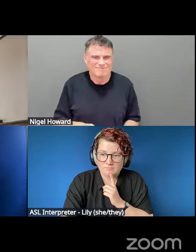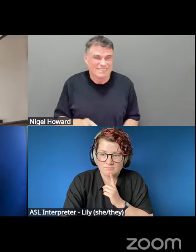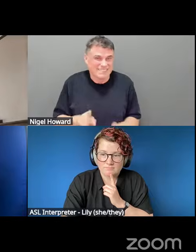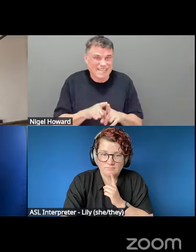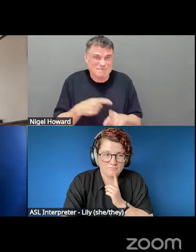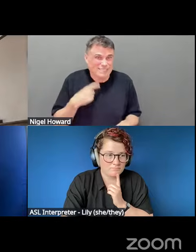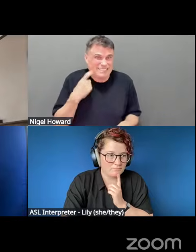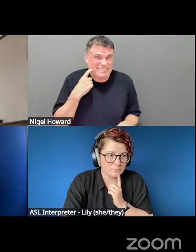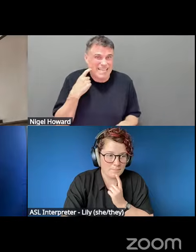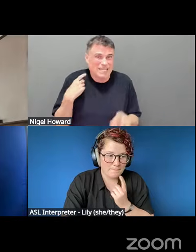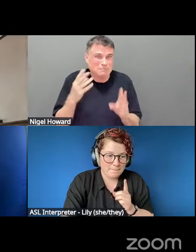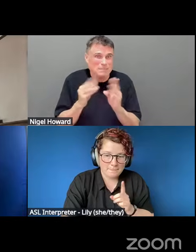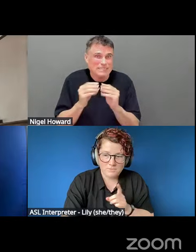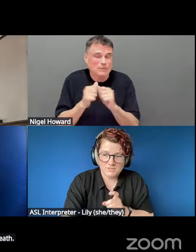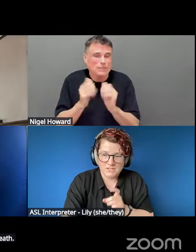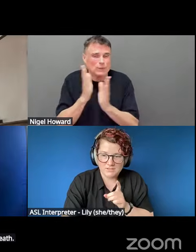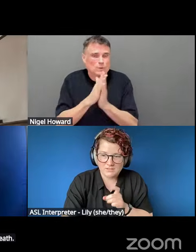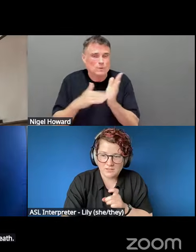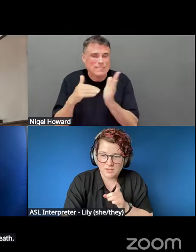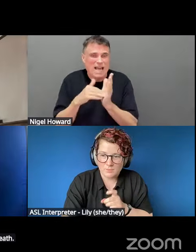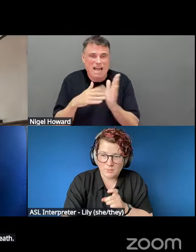I love my mom.